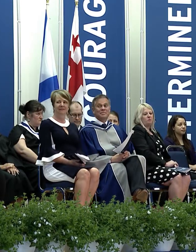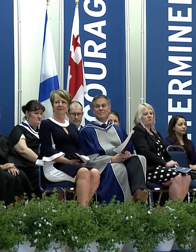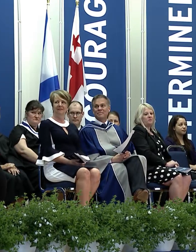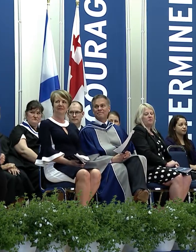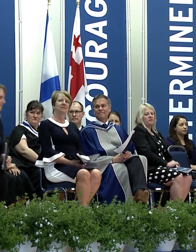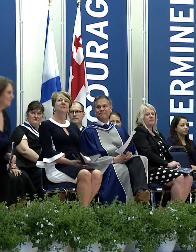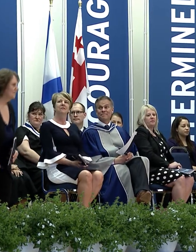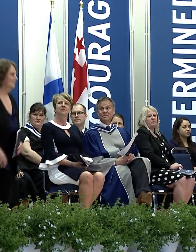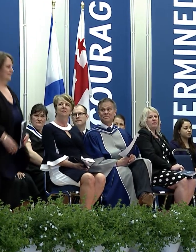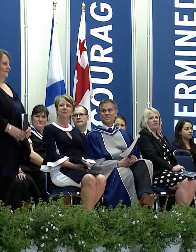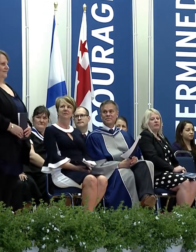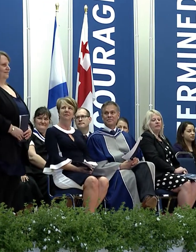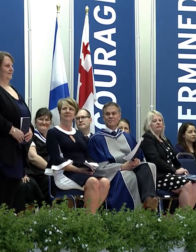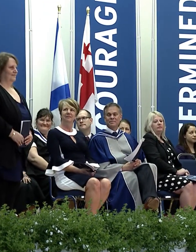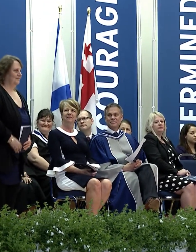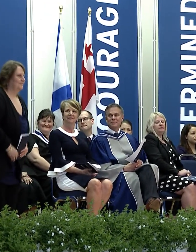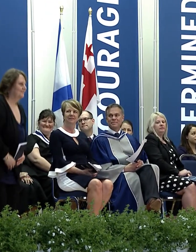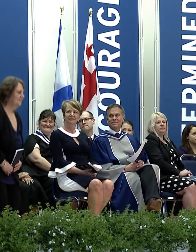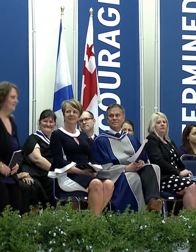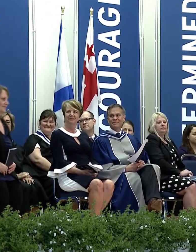Lisa Hashard, our alumni.